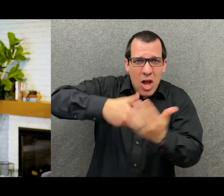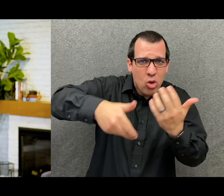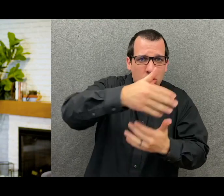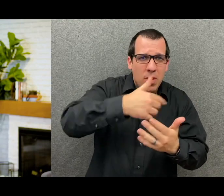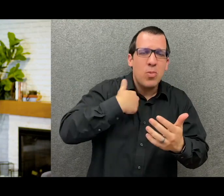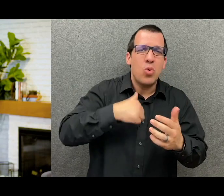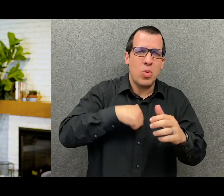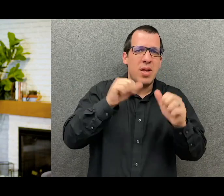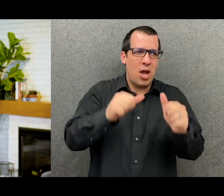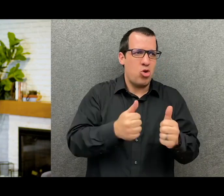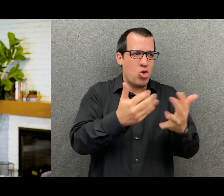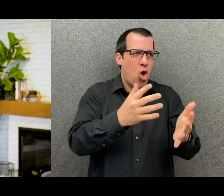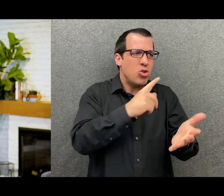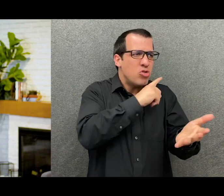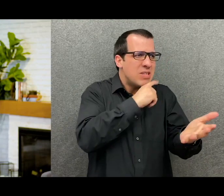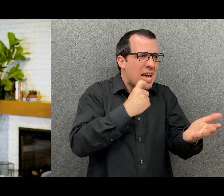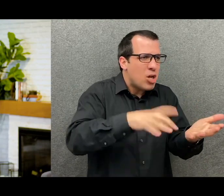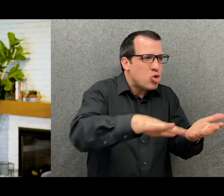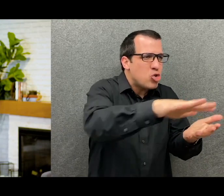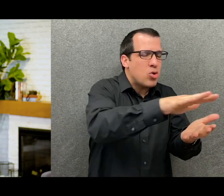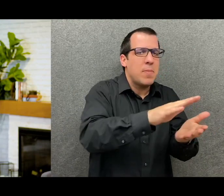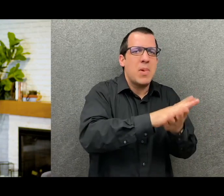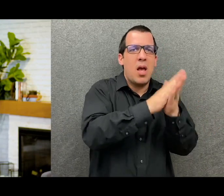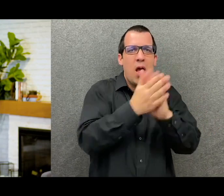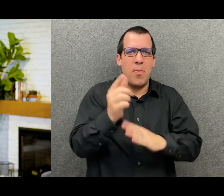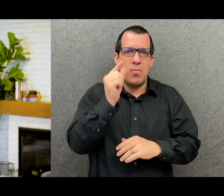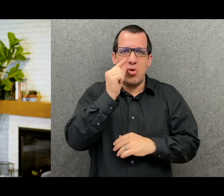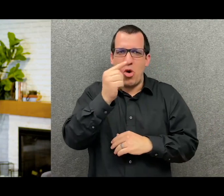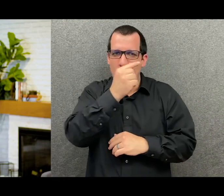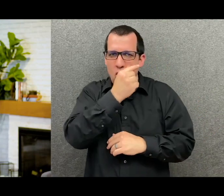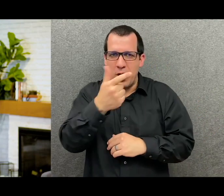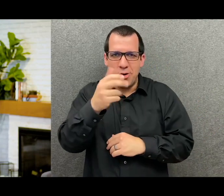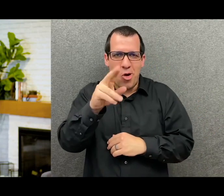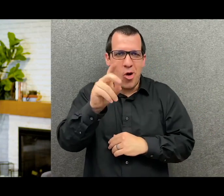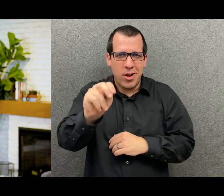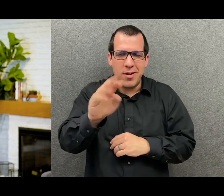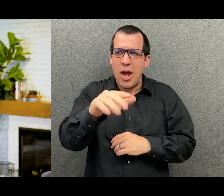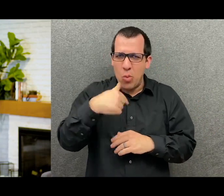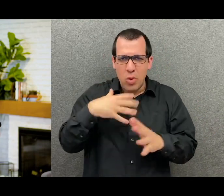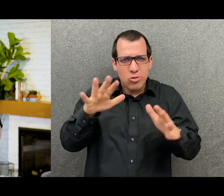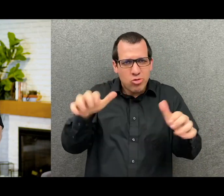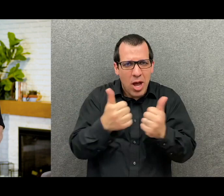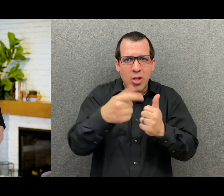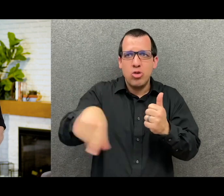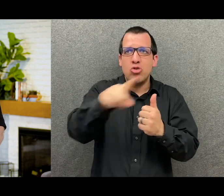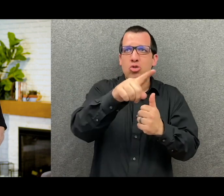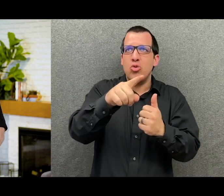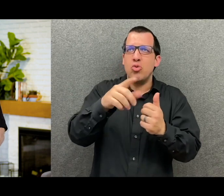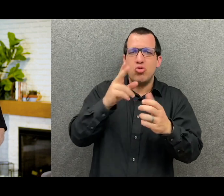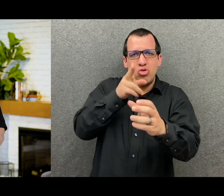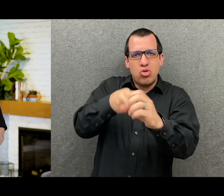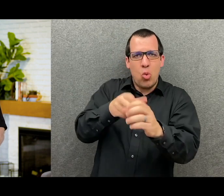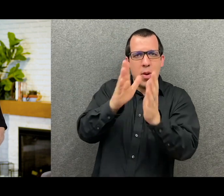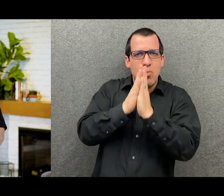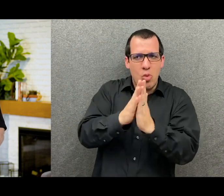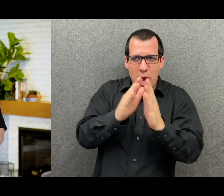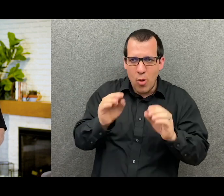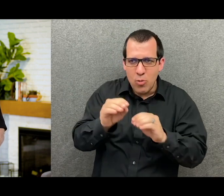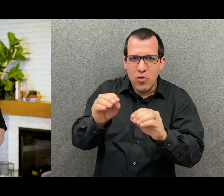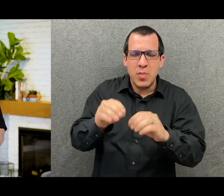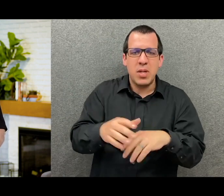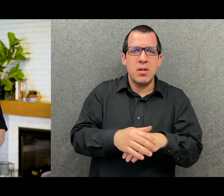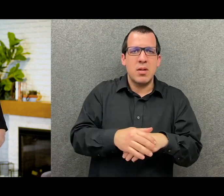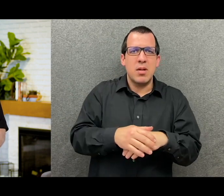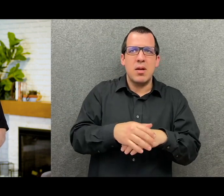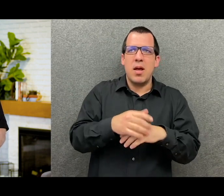together, we could turn a desert into a garden. So I want to challenge you to join one of the prayer movements. I want to challenge